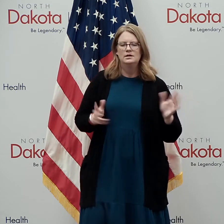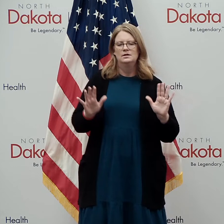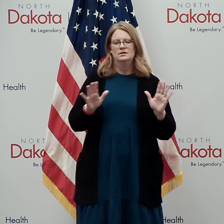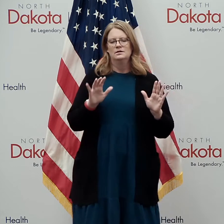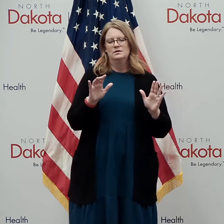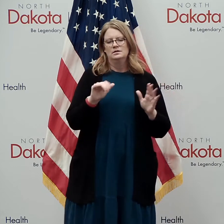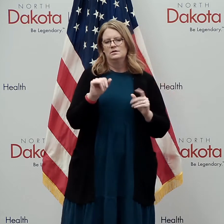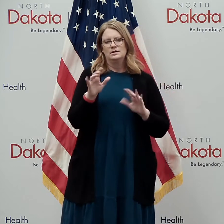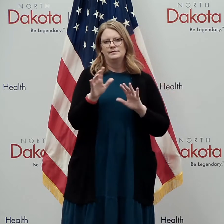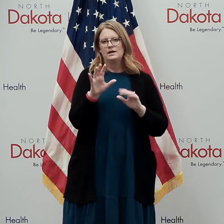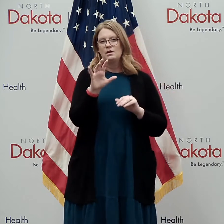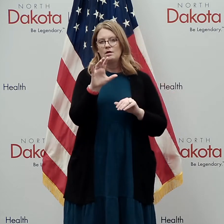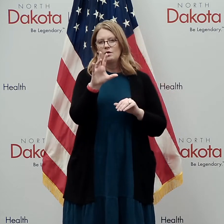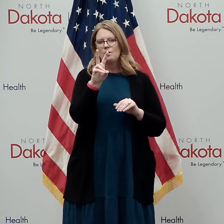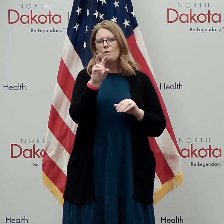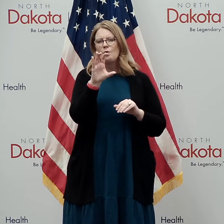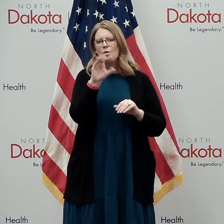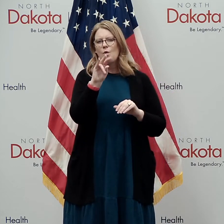COVID, just take